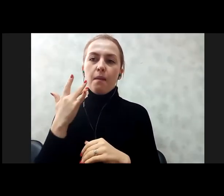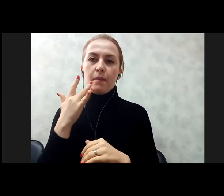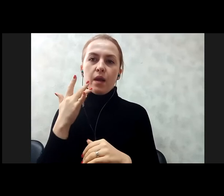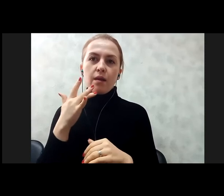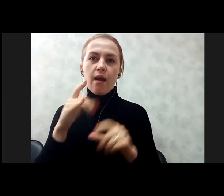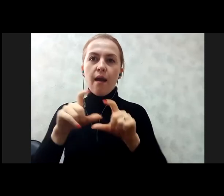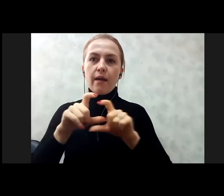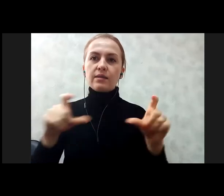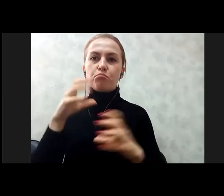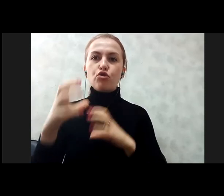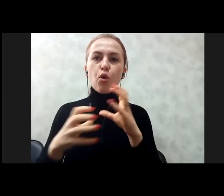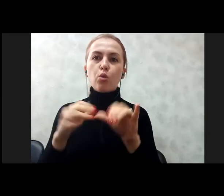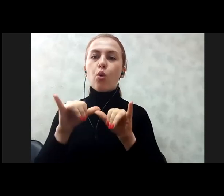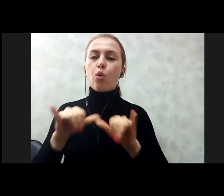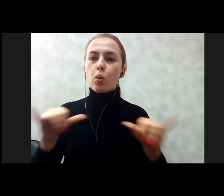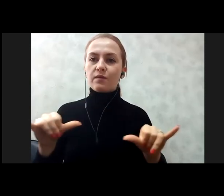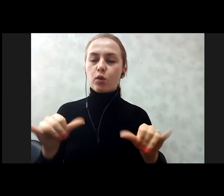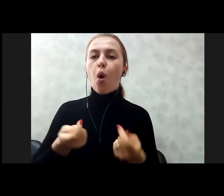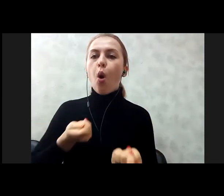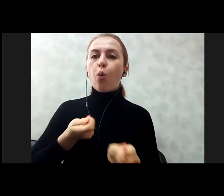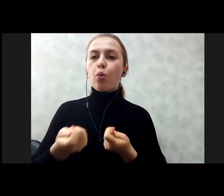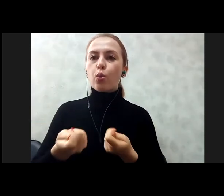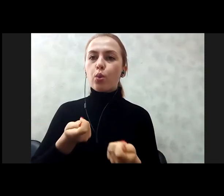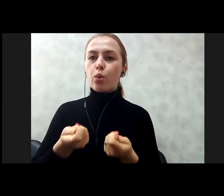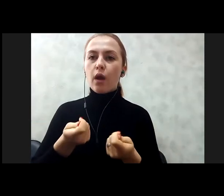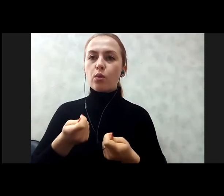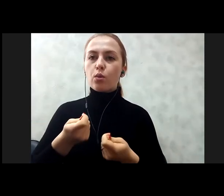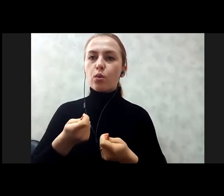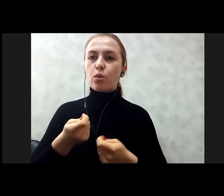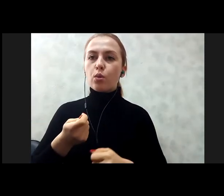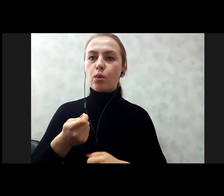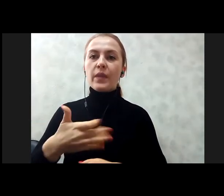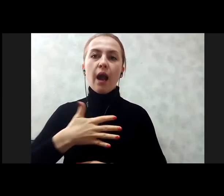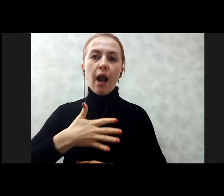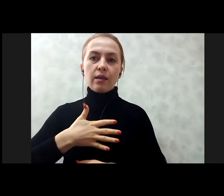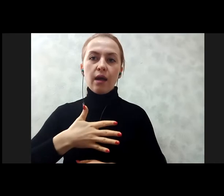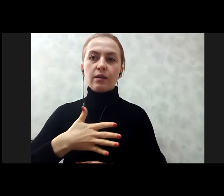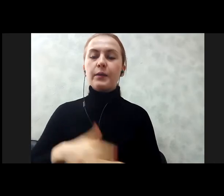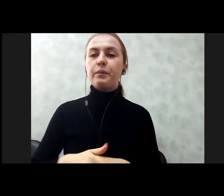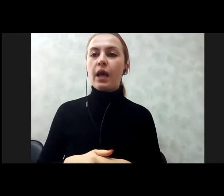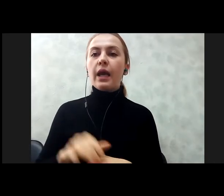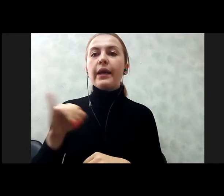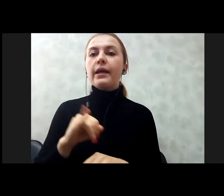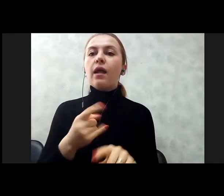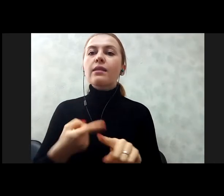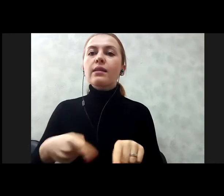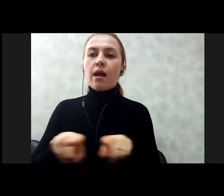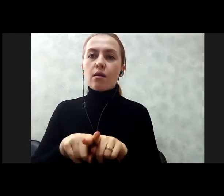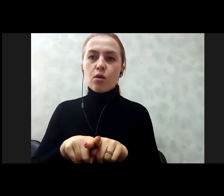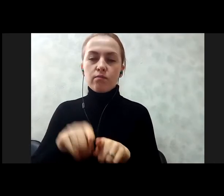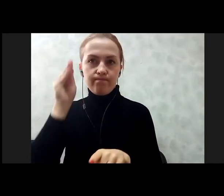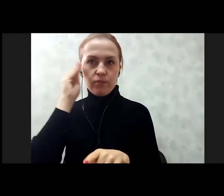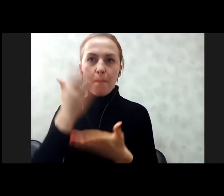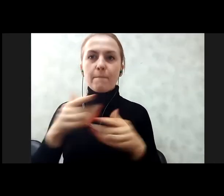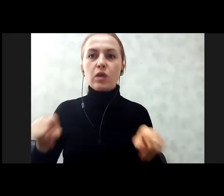United Kingdom Aid. This event will provide a platform for all electoral stakeholders